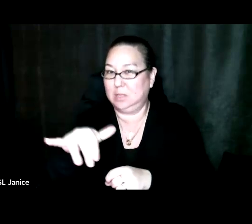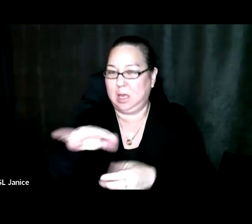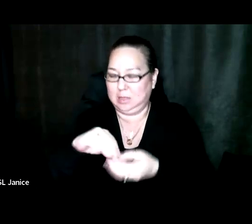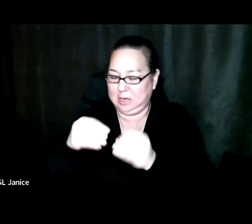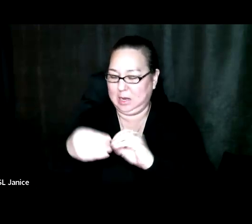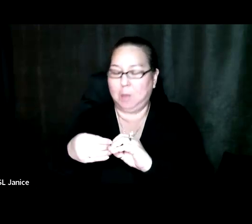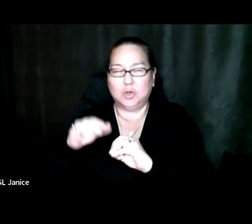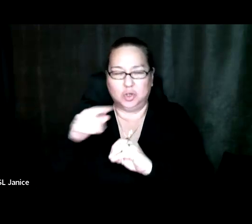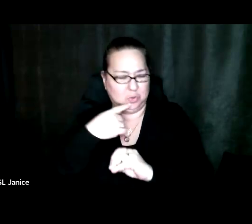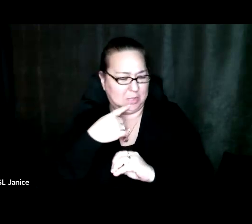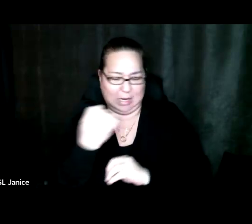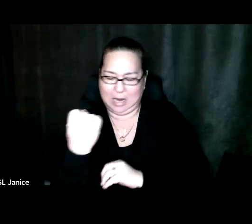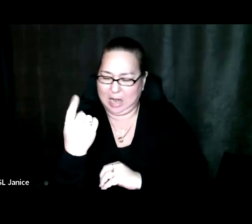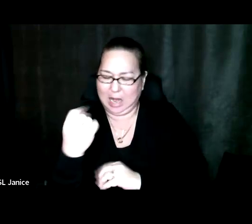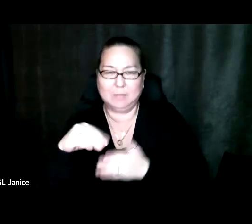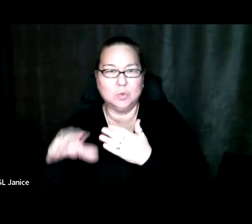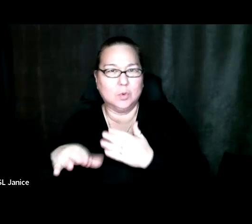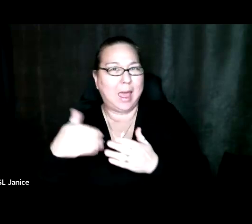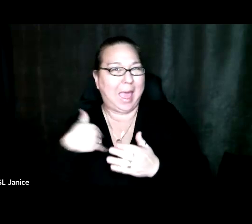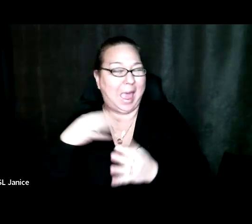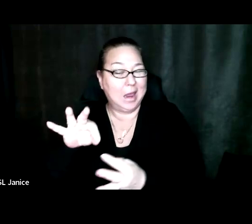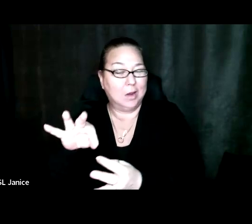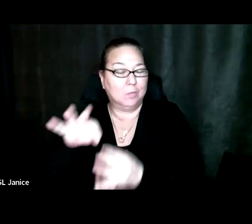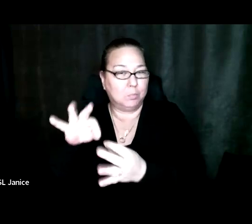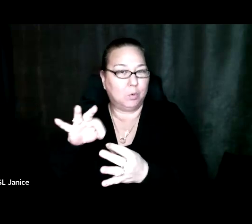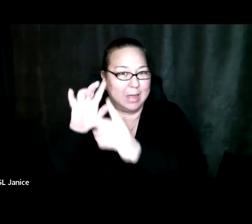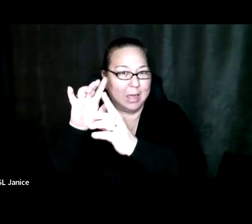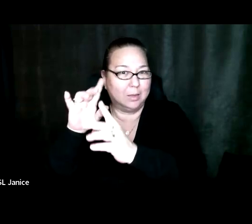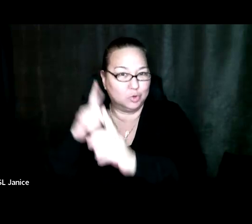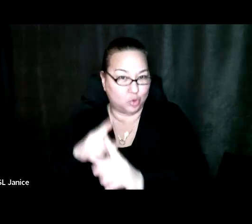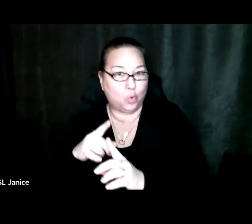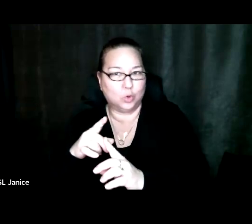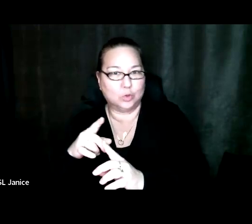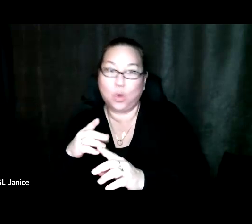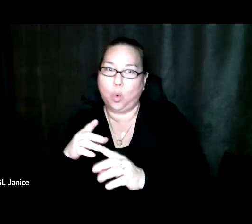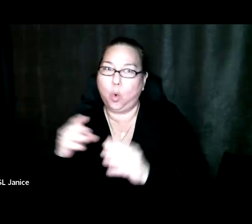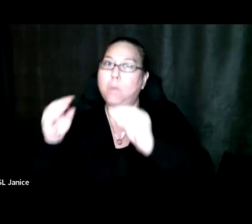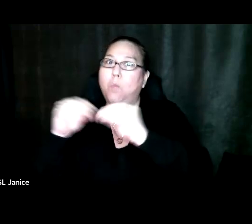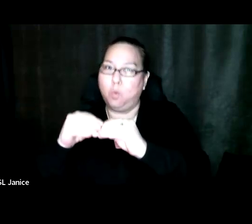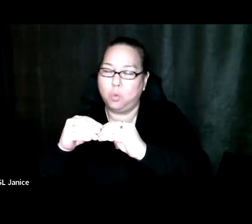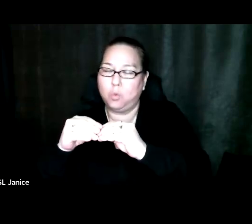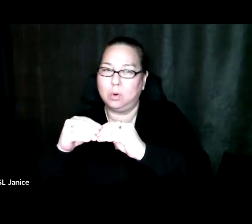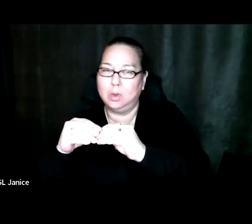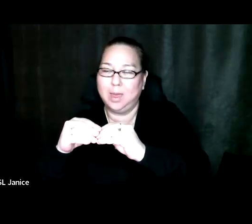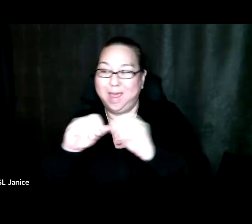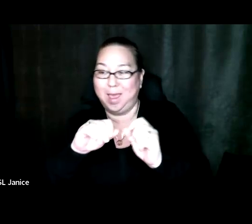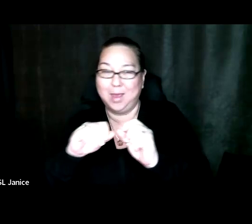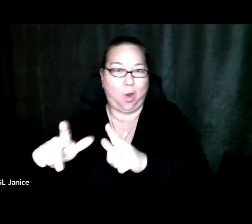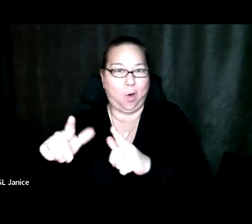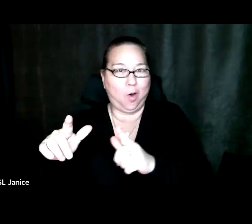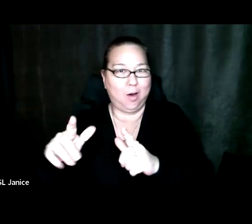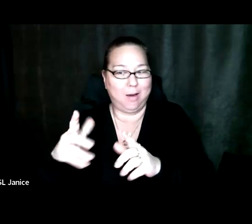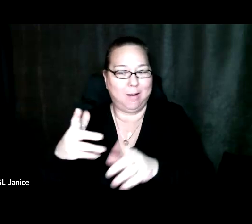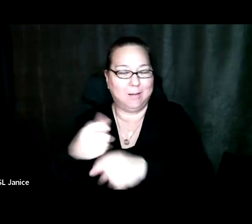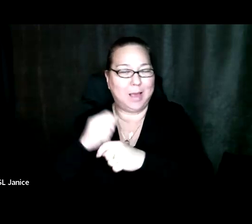was 11 students received perfect score or better, and all of them received invitations to their